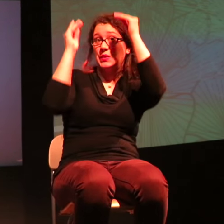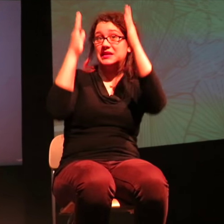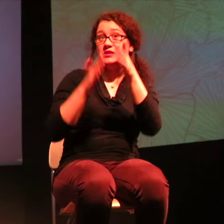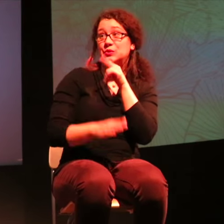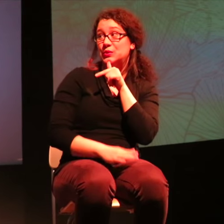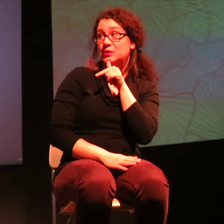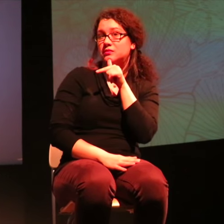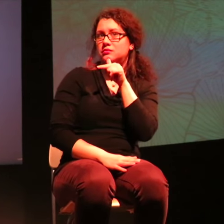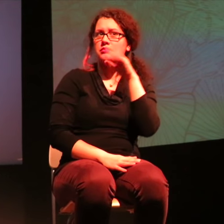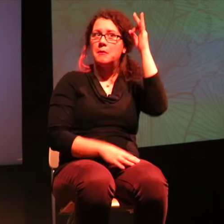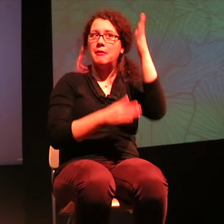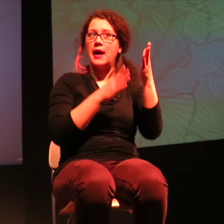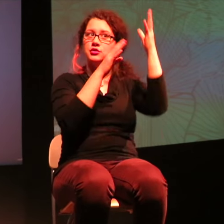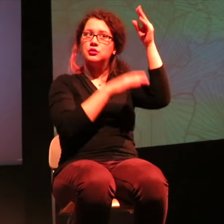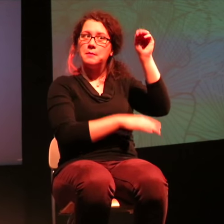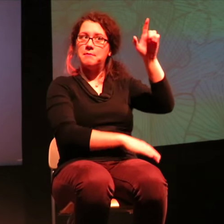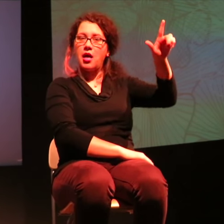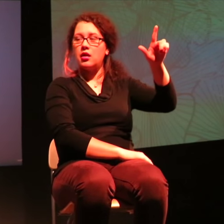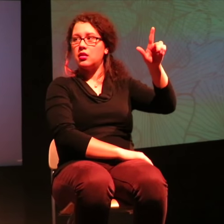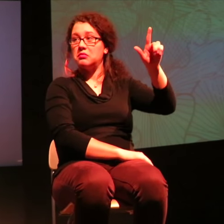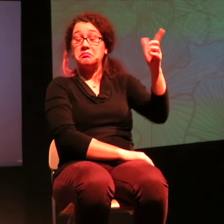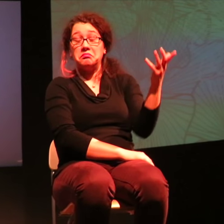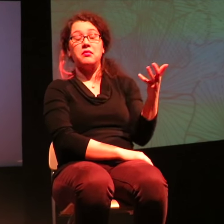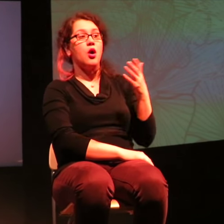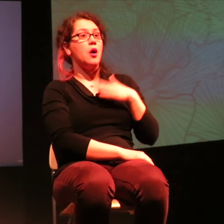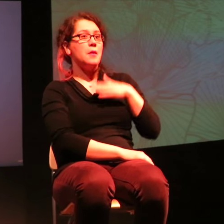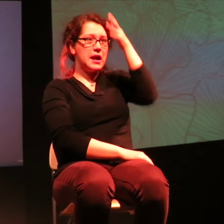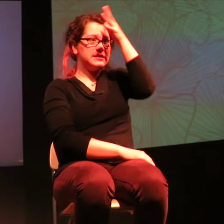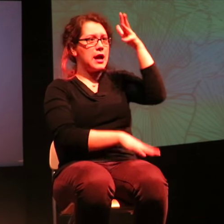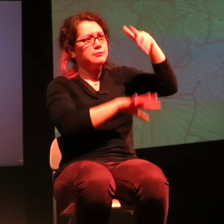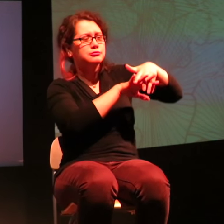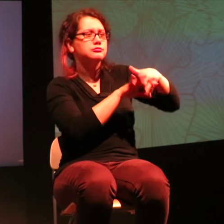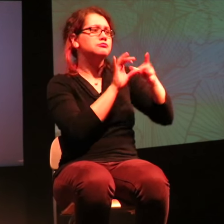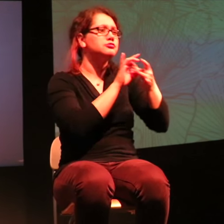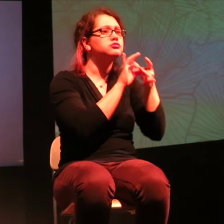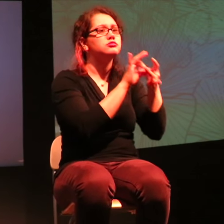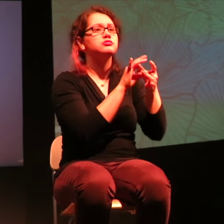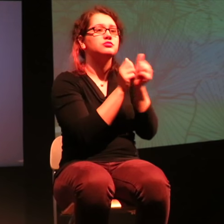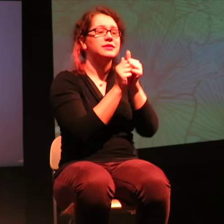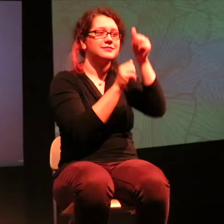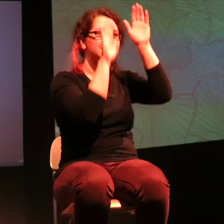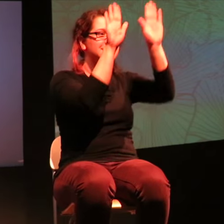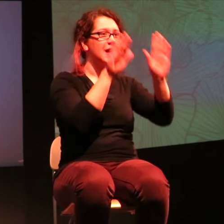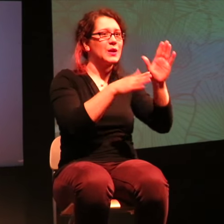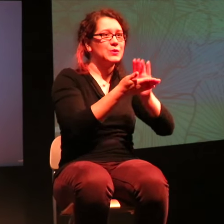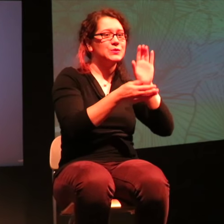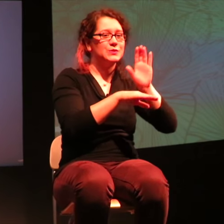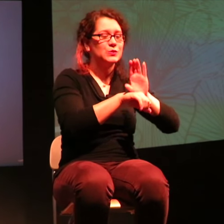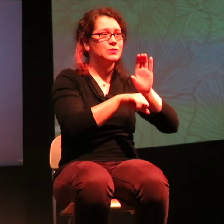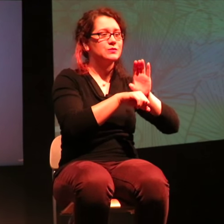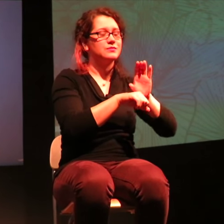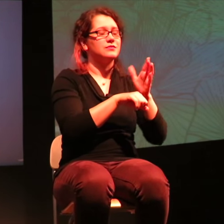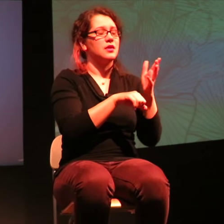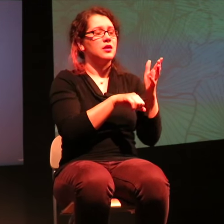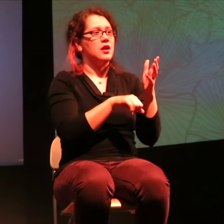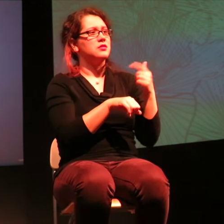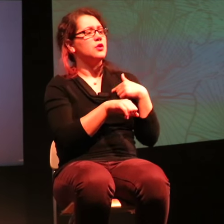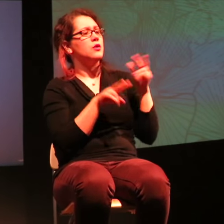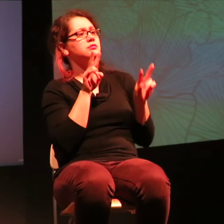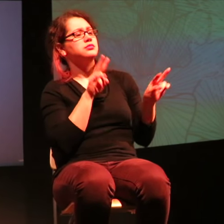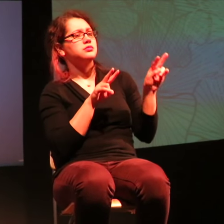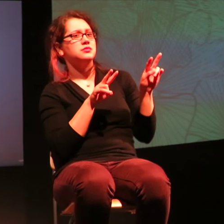teacher. And so he jumps into this Sunday school and he gets involved. And I would say at that time, or around this time with Pastor Mel, and especially with this